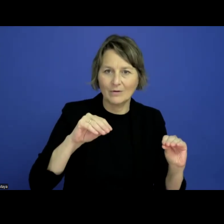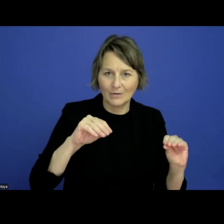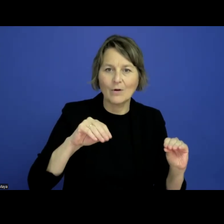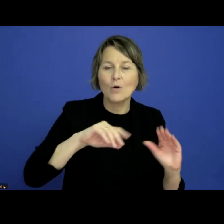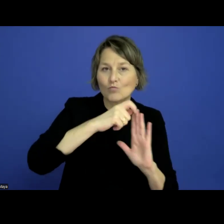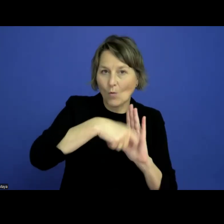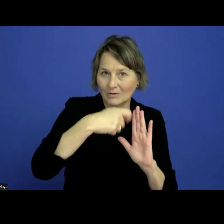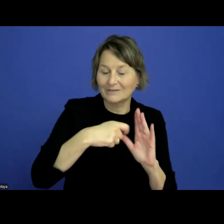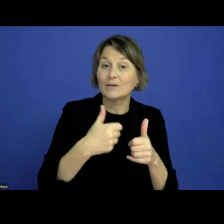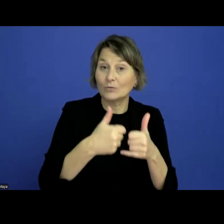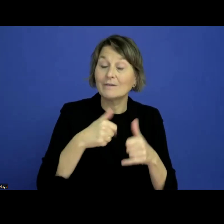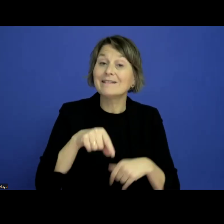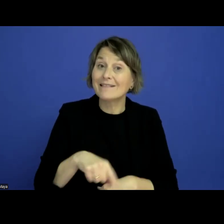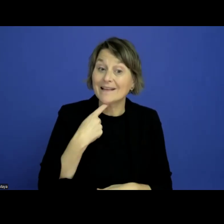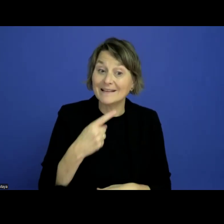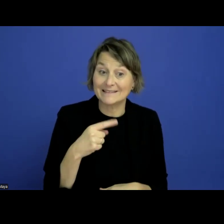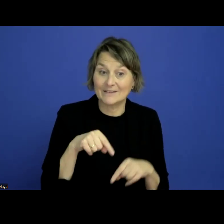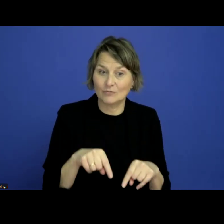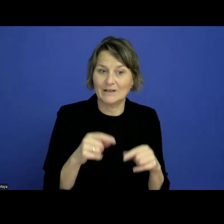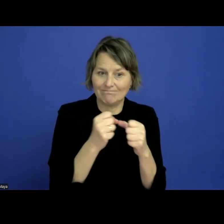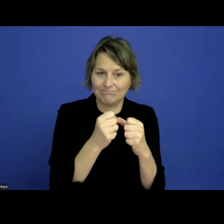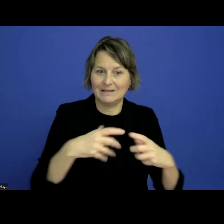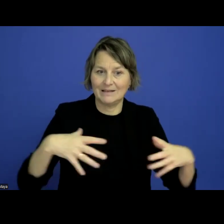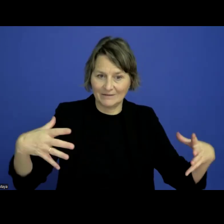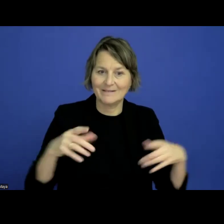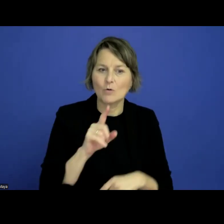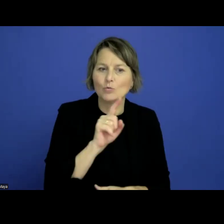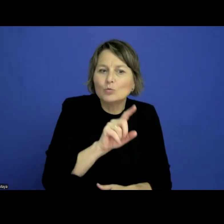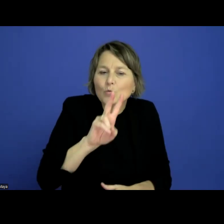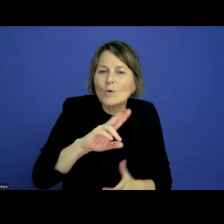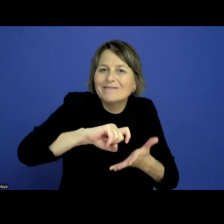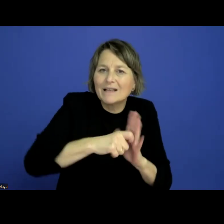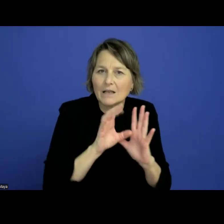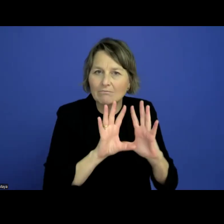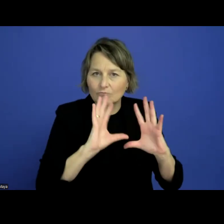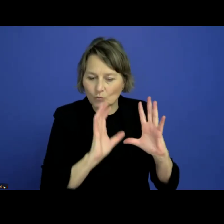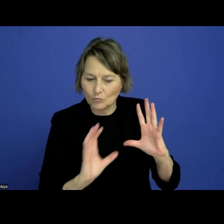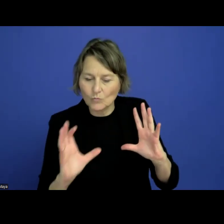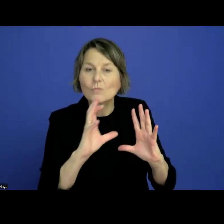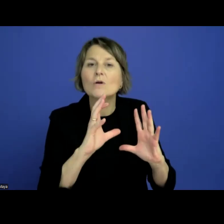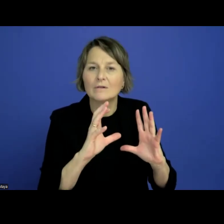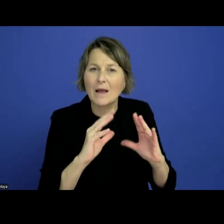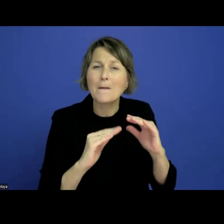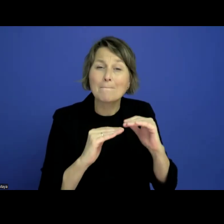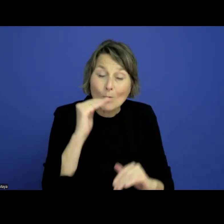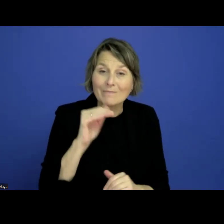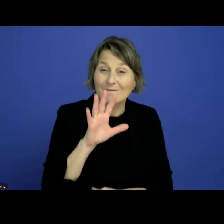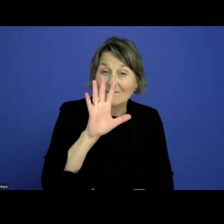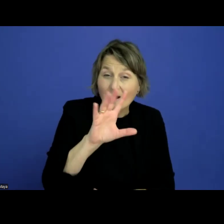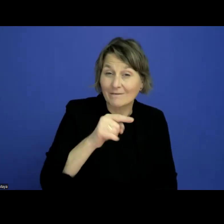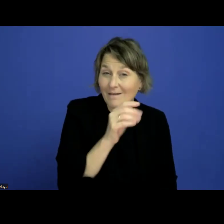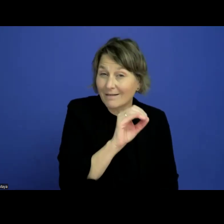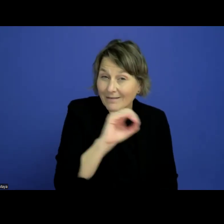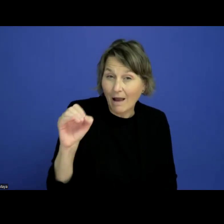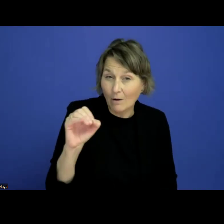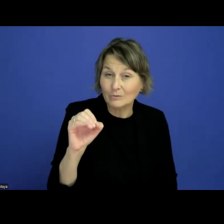Force expanded to 12 key geographies now, delivering awareness and training to over 5,000 employees. What are the